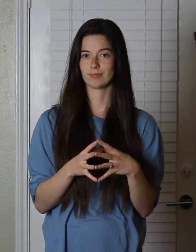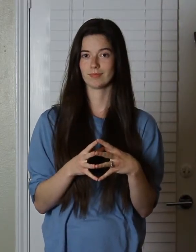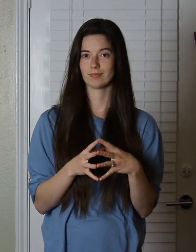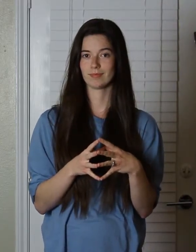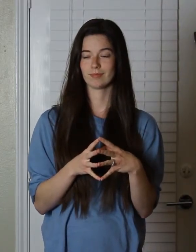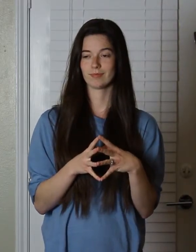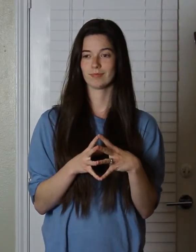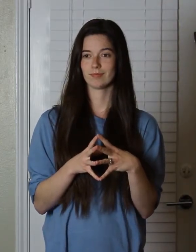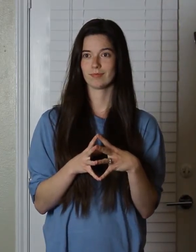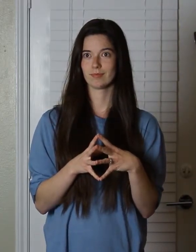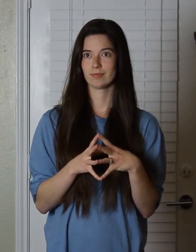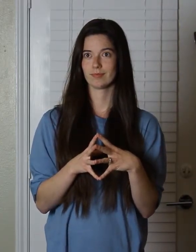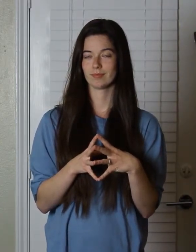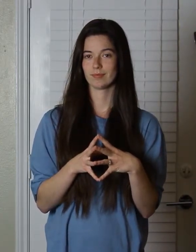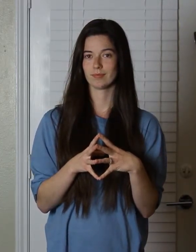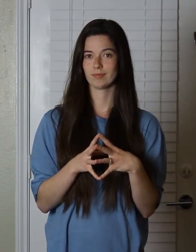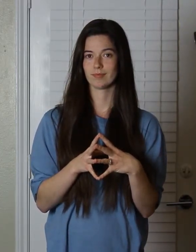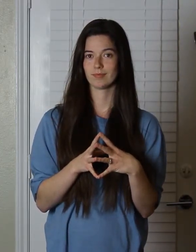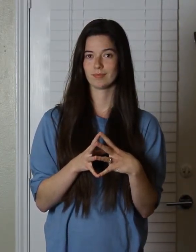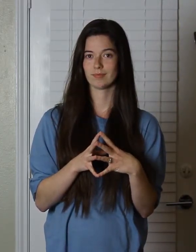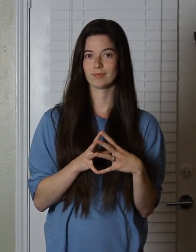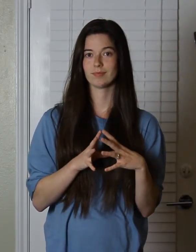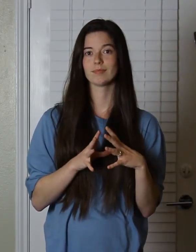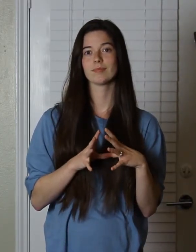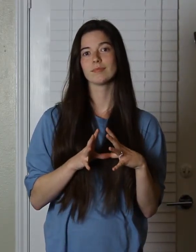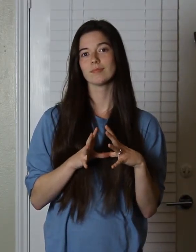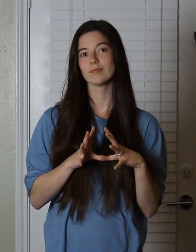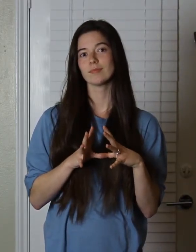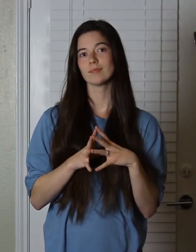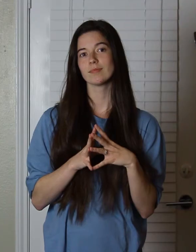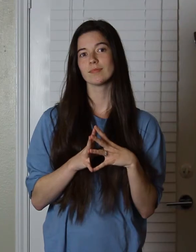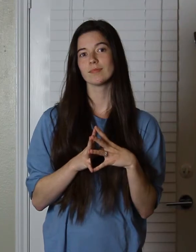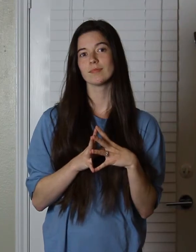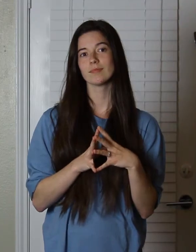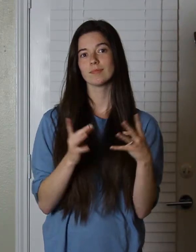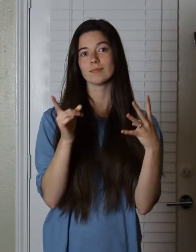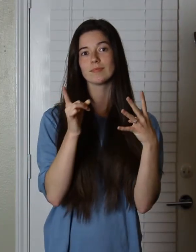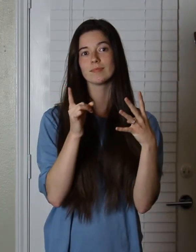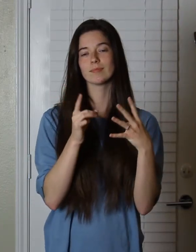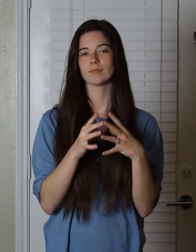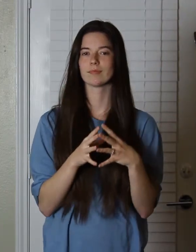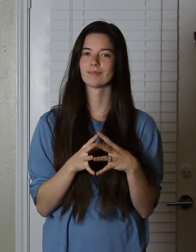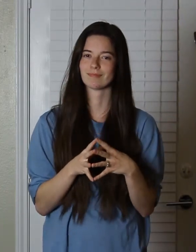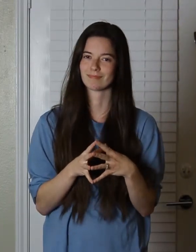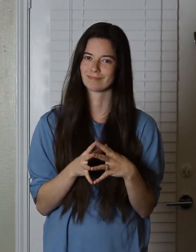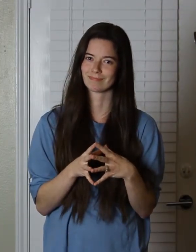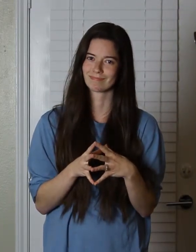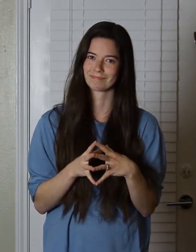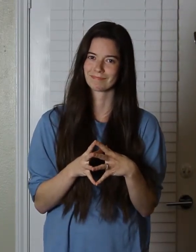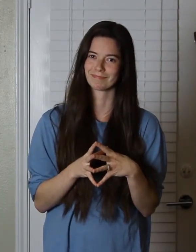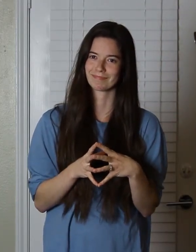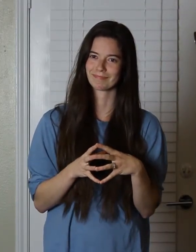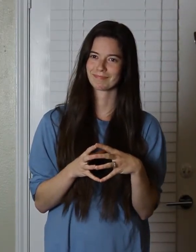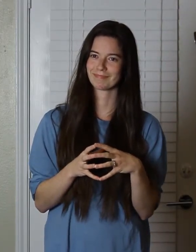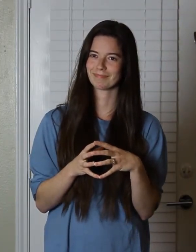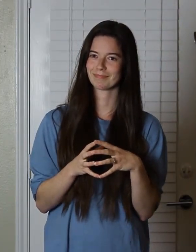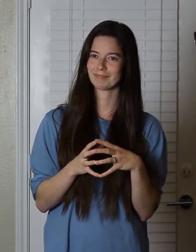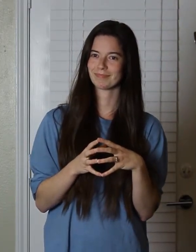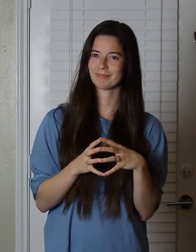of clouds are stratus, cumulus, and cirrus. Next week we'll discuss these clouds in depth.